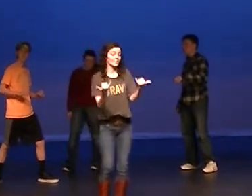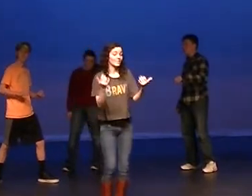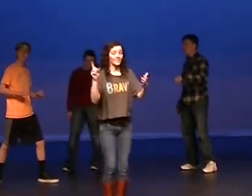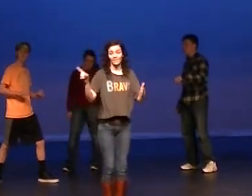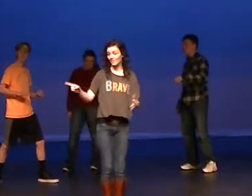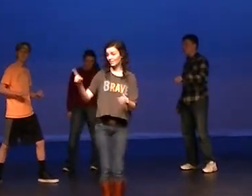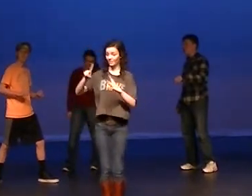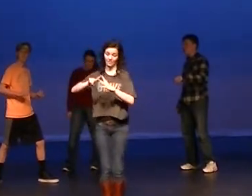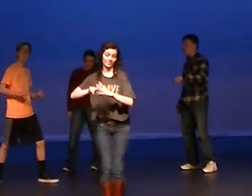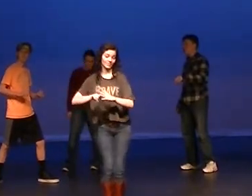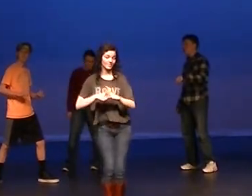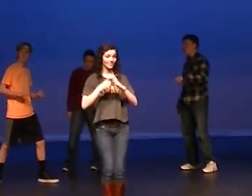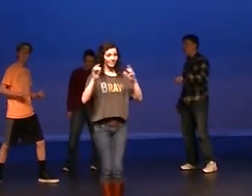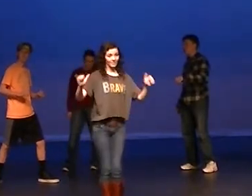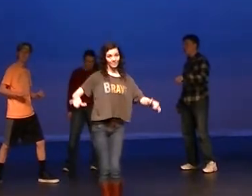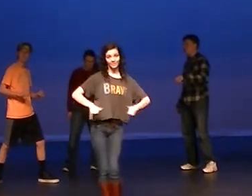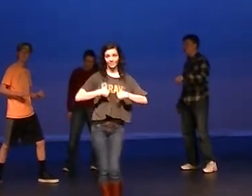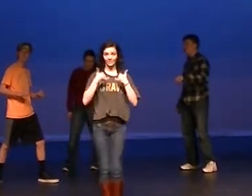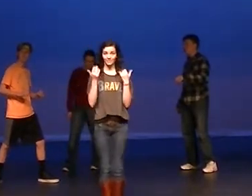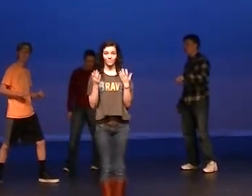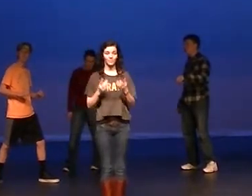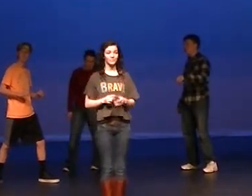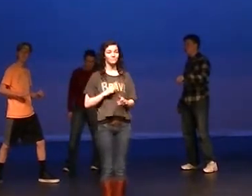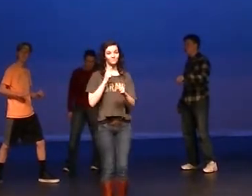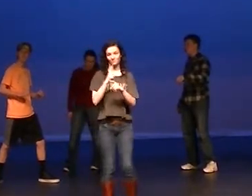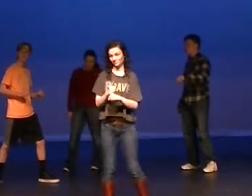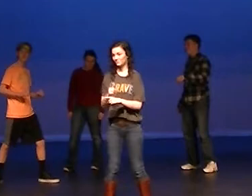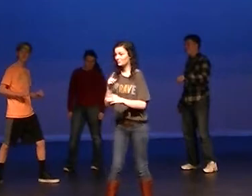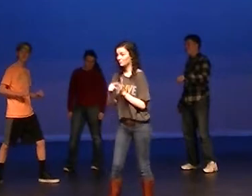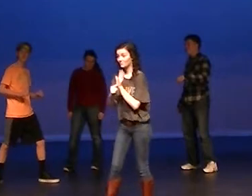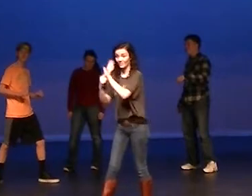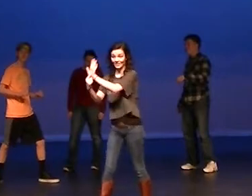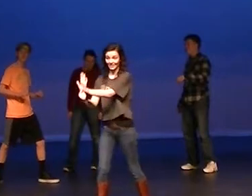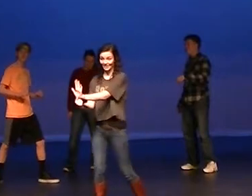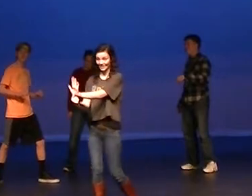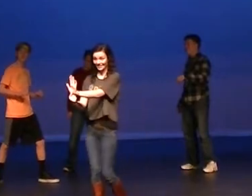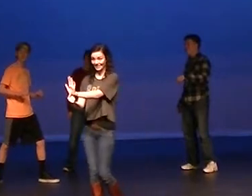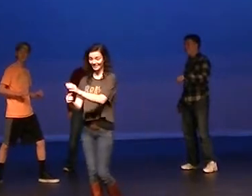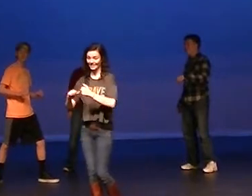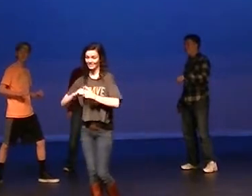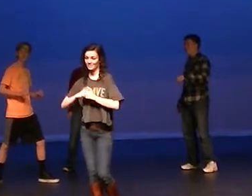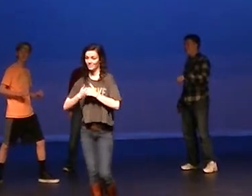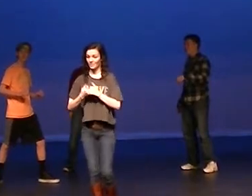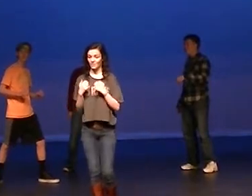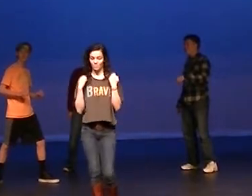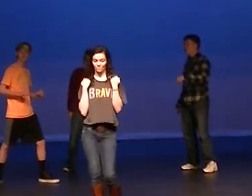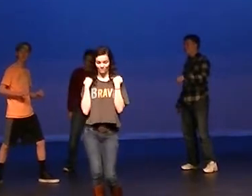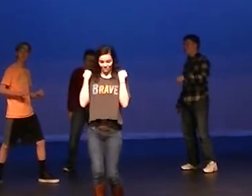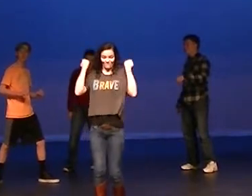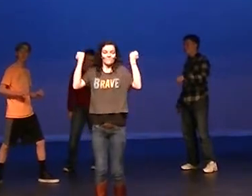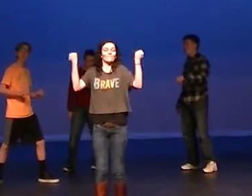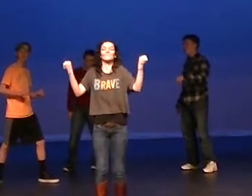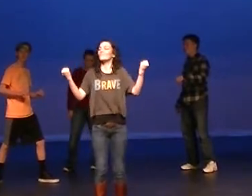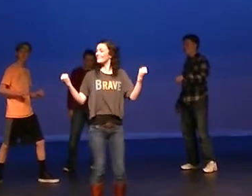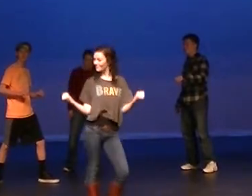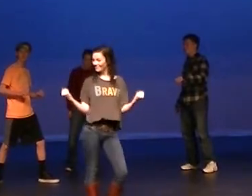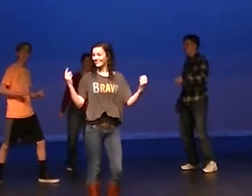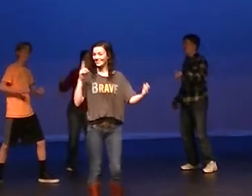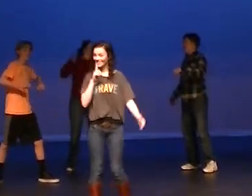days Who can never lie in Show me How big and brave And you